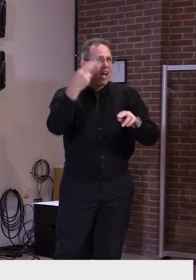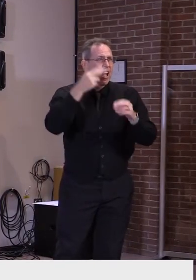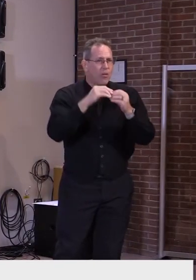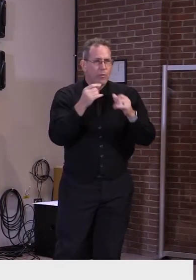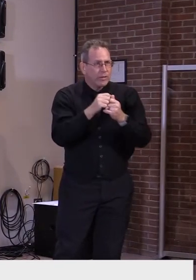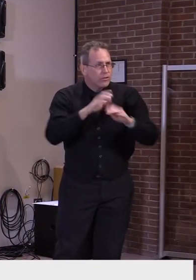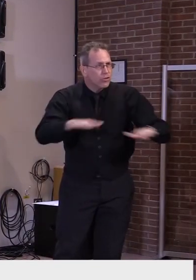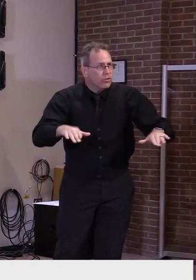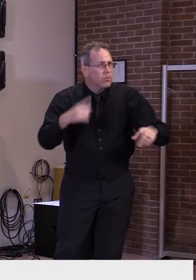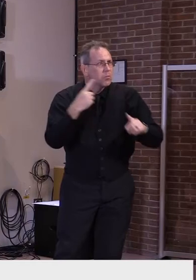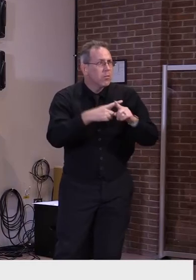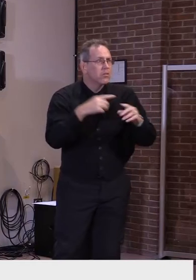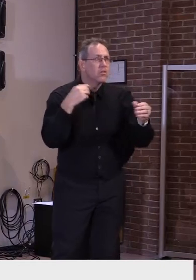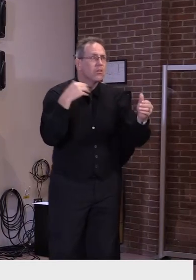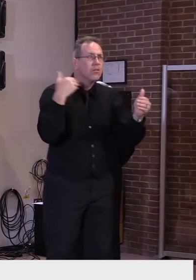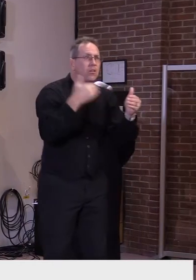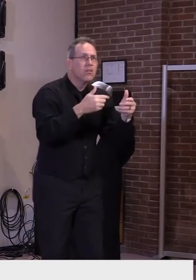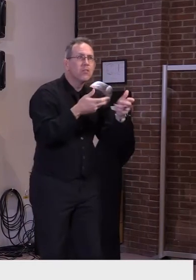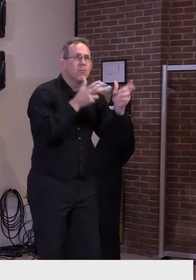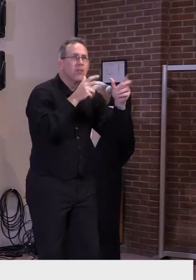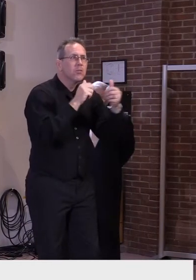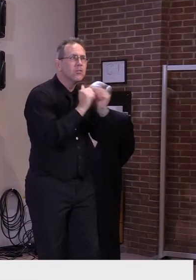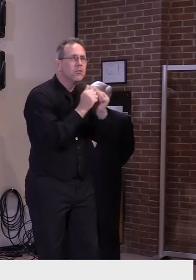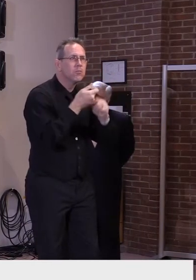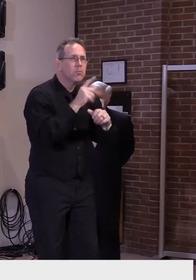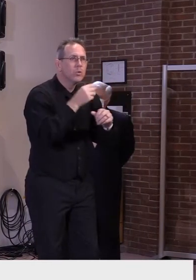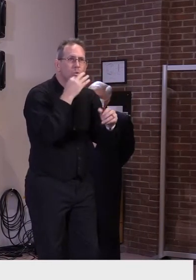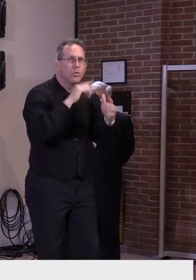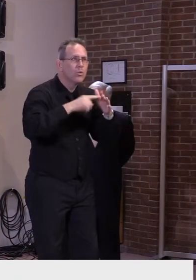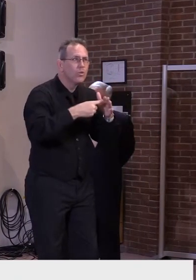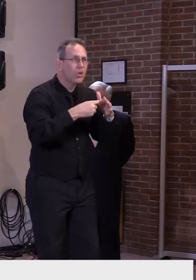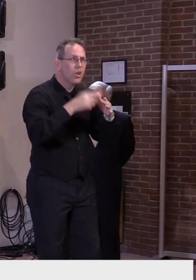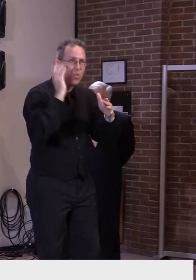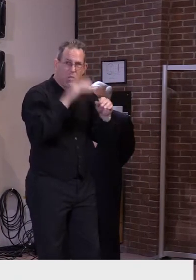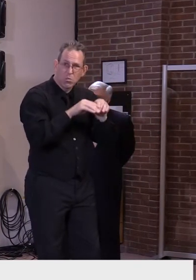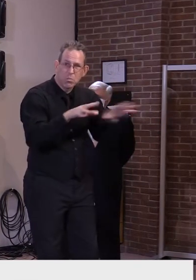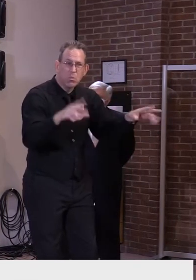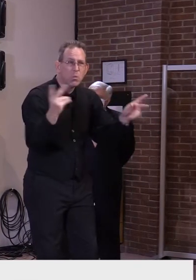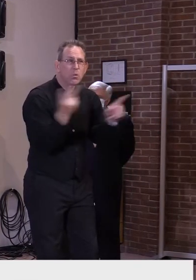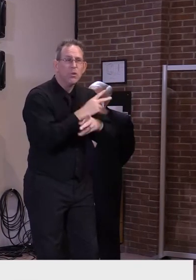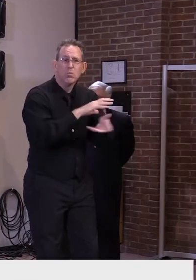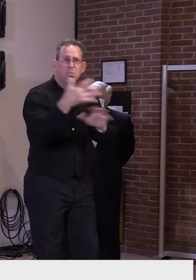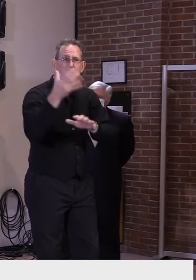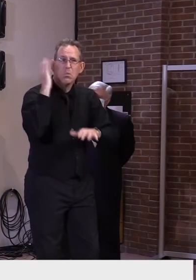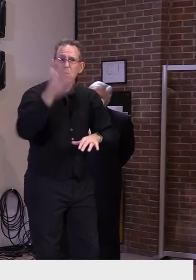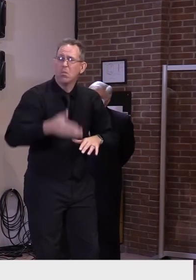Well, again, I mean, things were much different a year ago in many different regards.